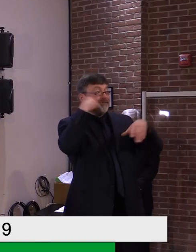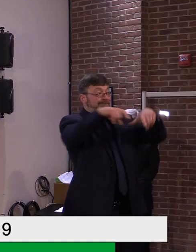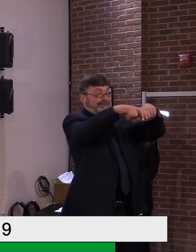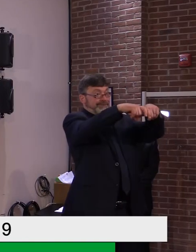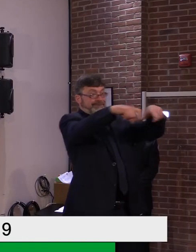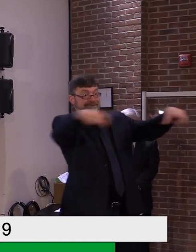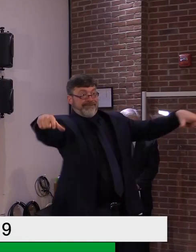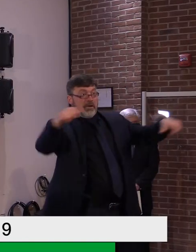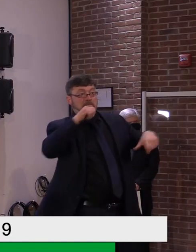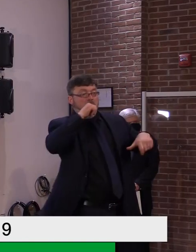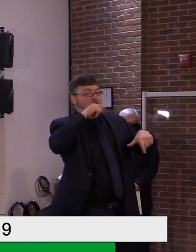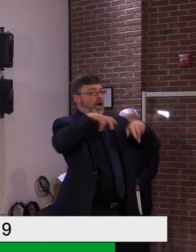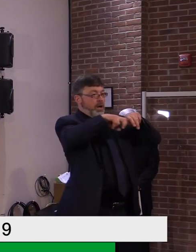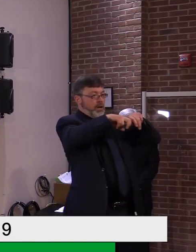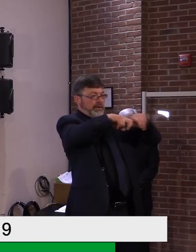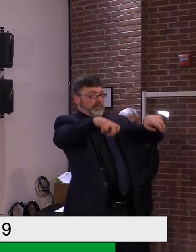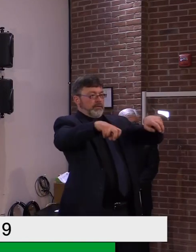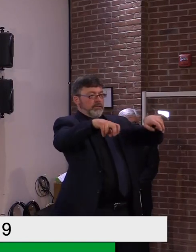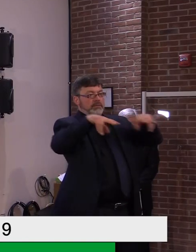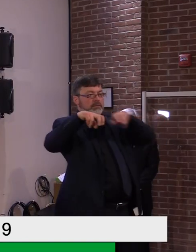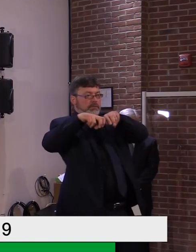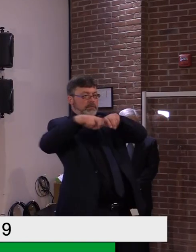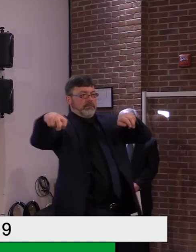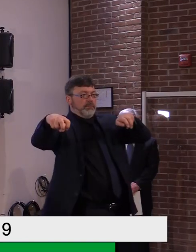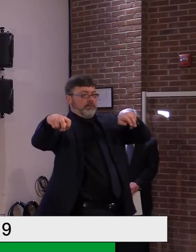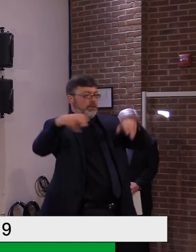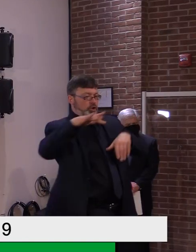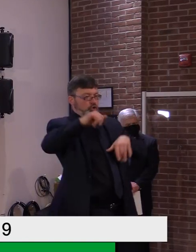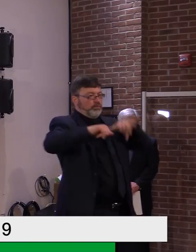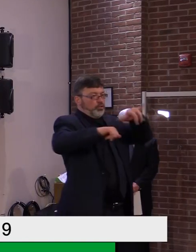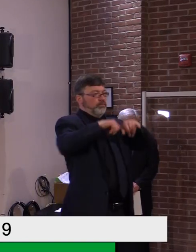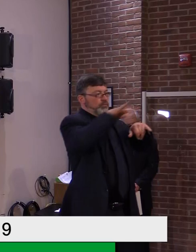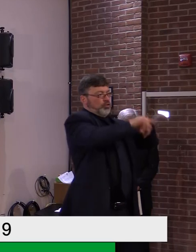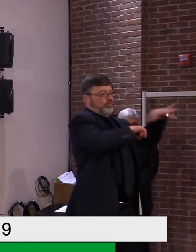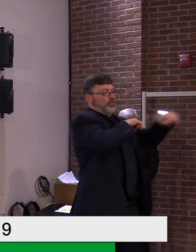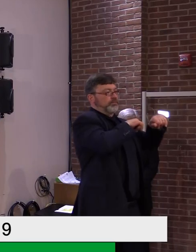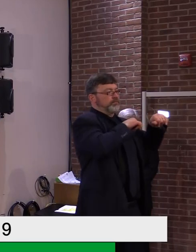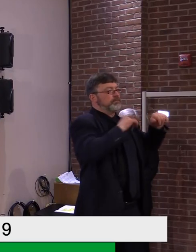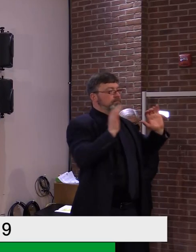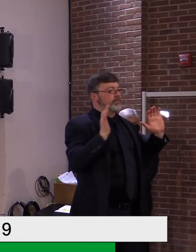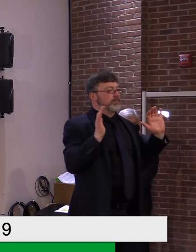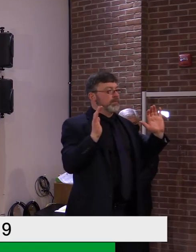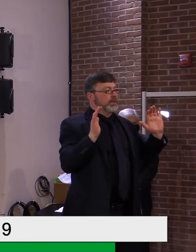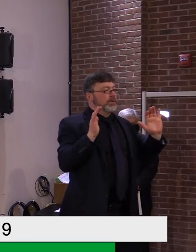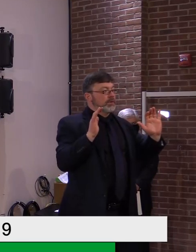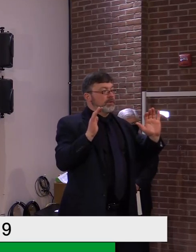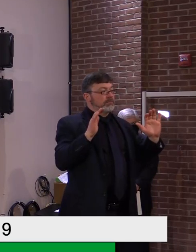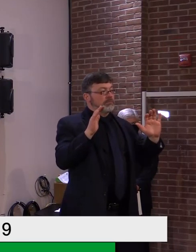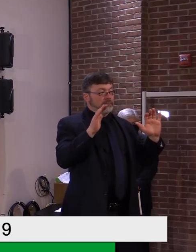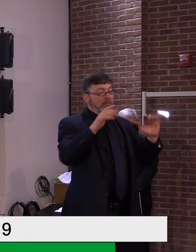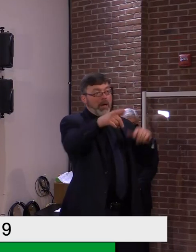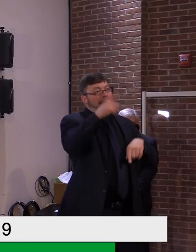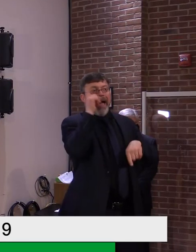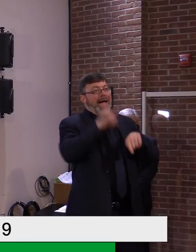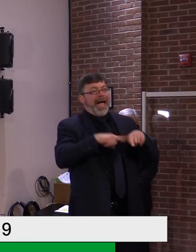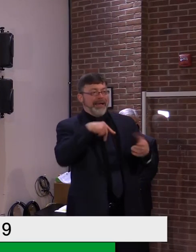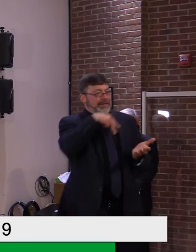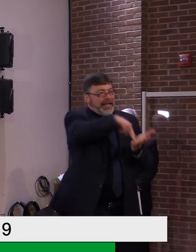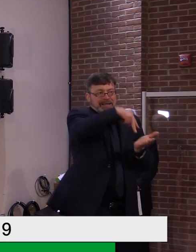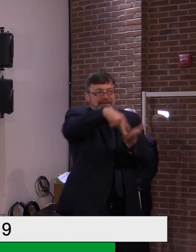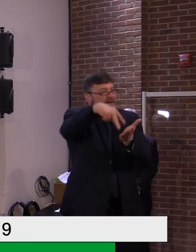somebody that's preparing drinks, for example, and their patrons that are sitting at the bar. It also means the last call is at 10